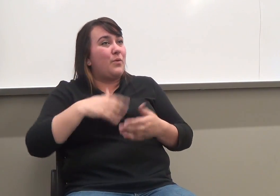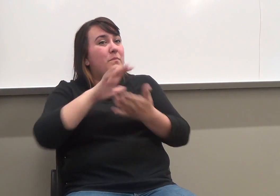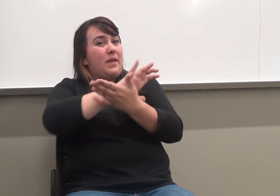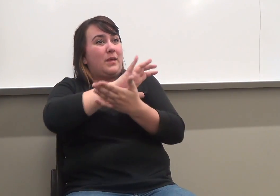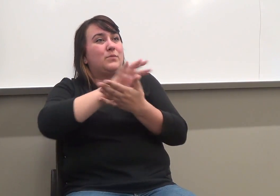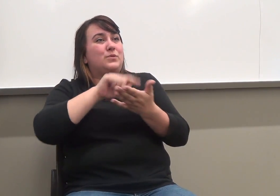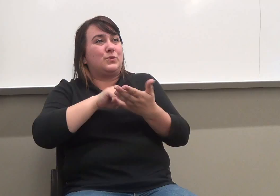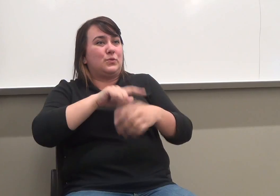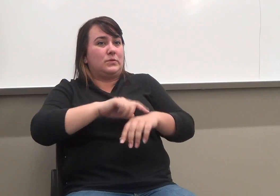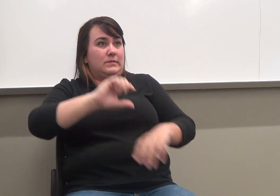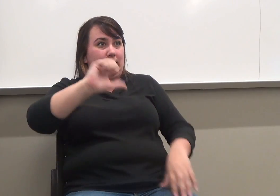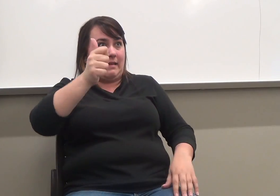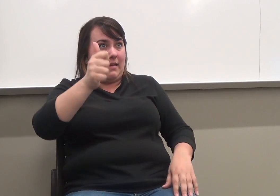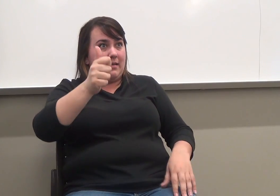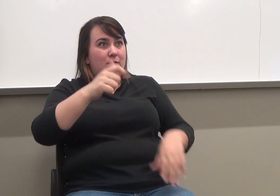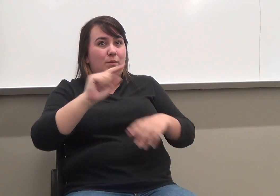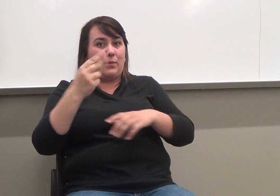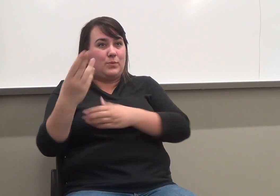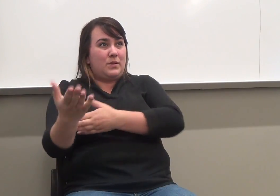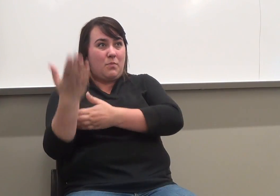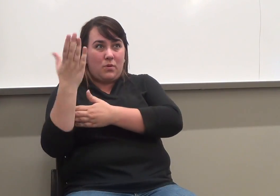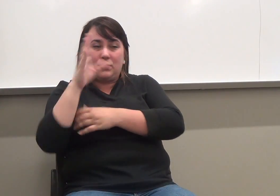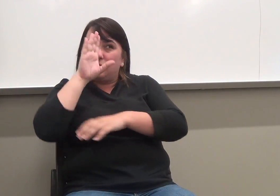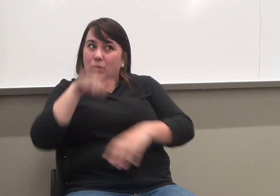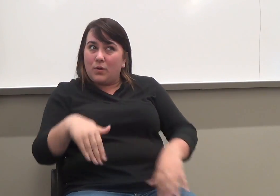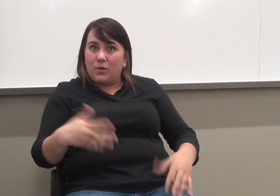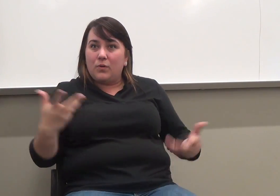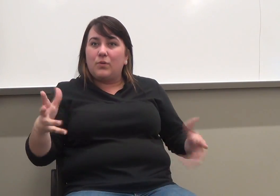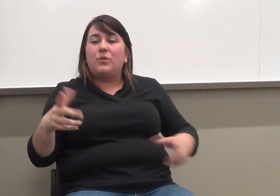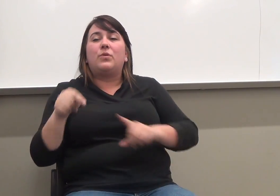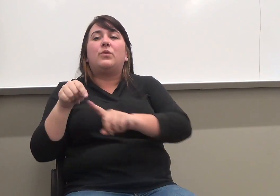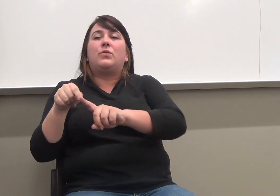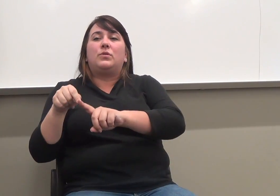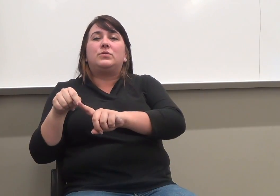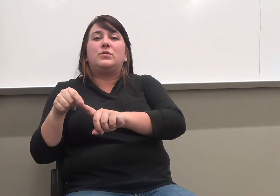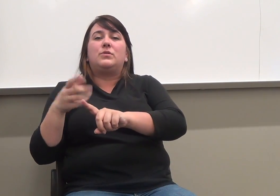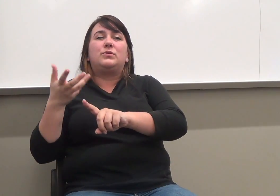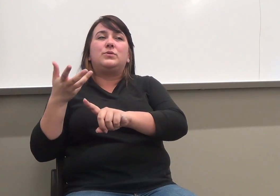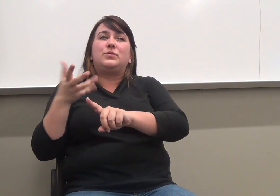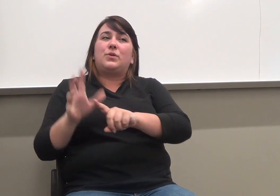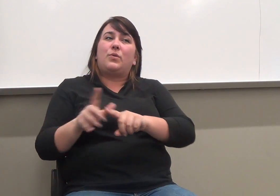o'clock on Thursday morning, you probably don't want to come to campus